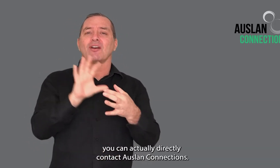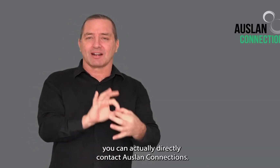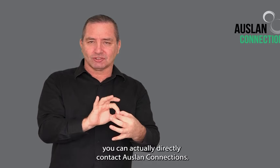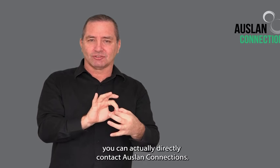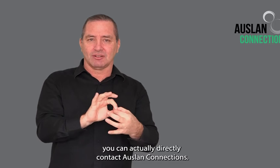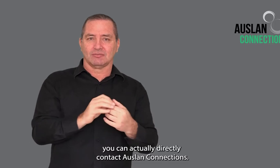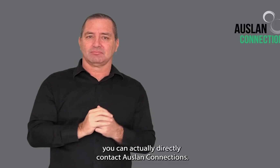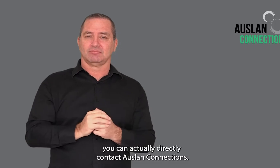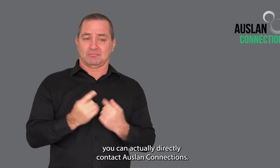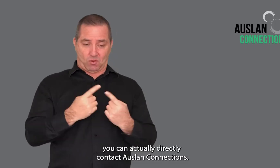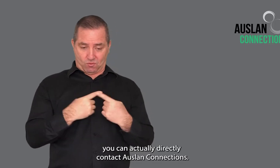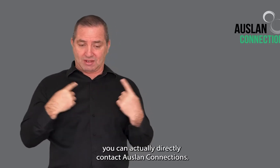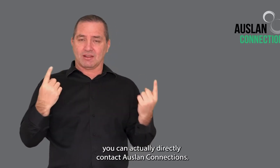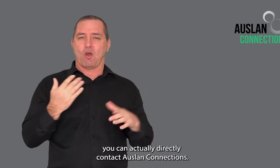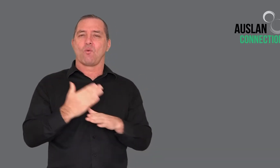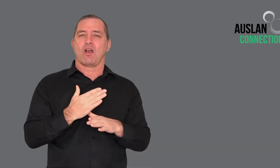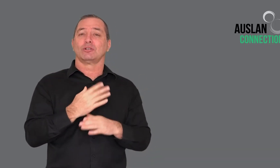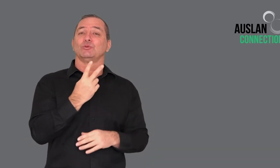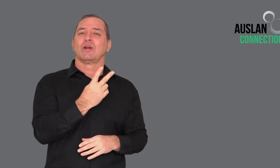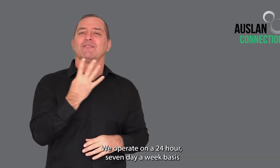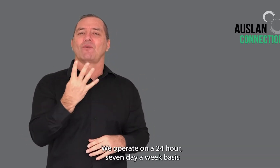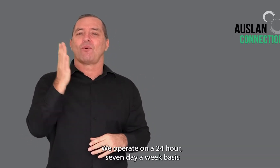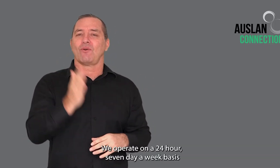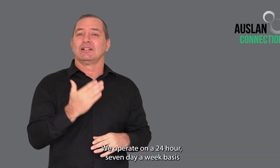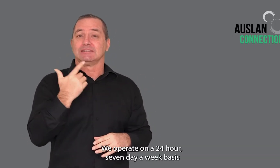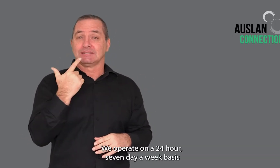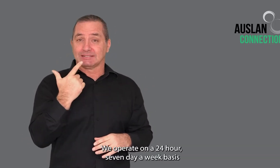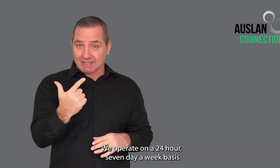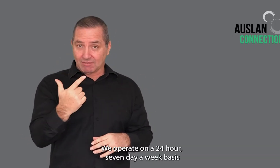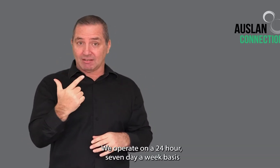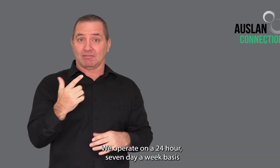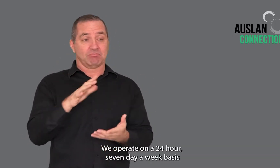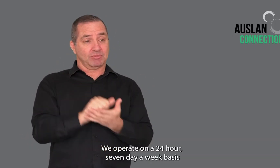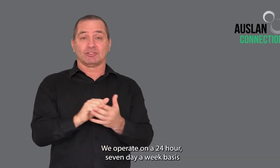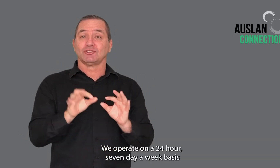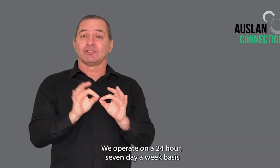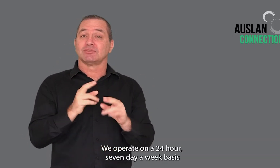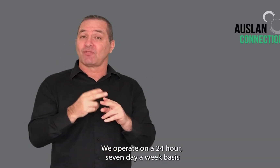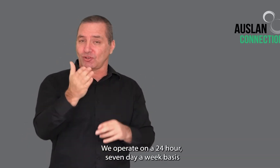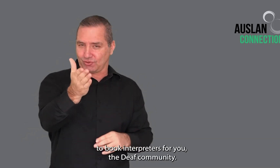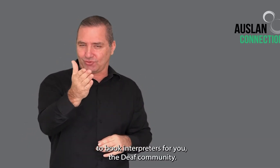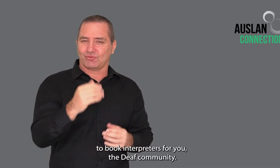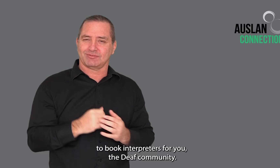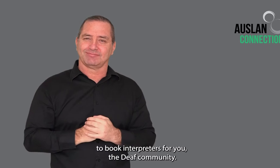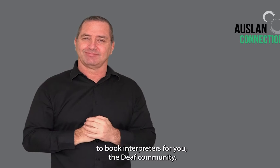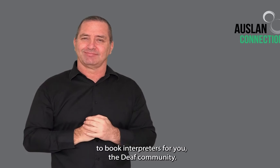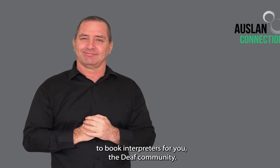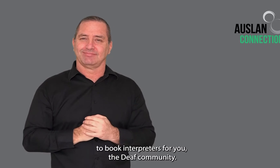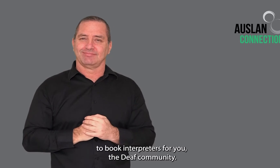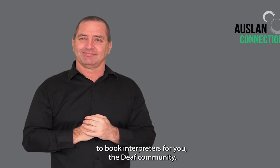actually directly contact Auslan Connections. We operate on a 24-hour, 7-day-a-week basis to book interpreters for you, the deaf